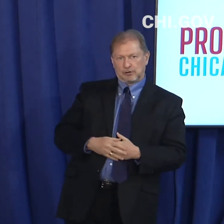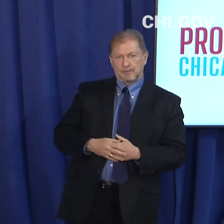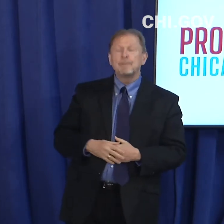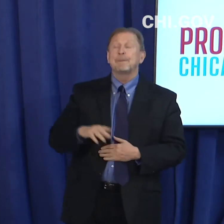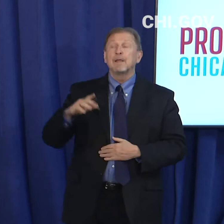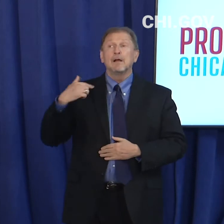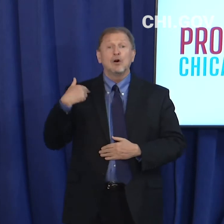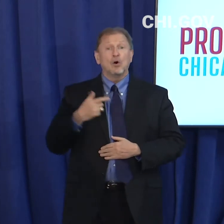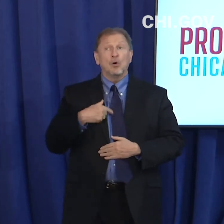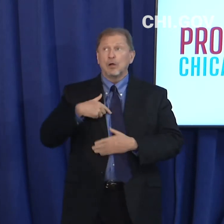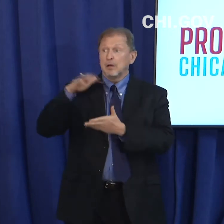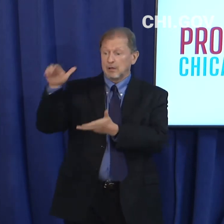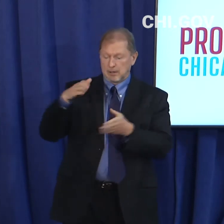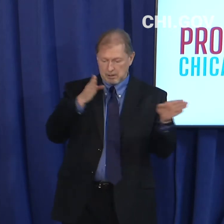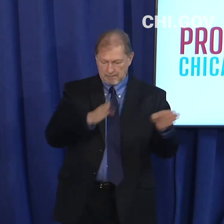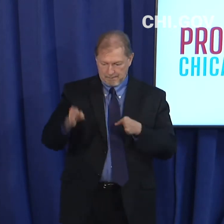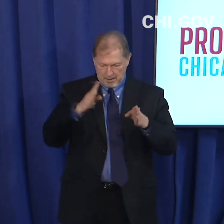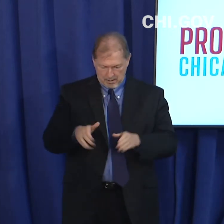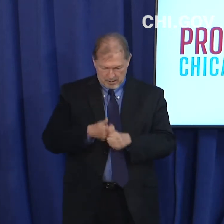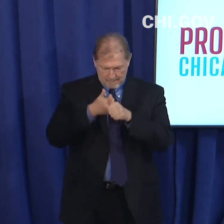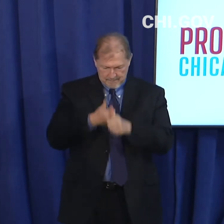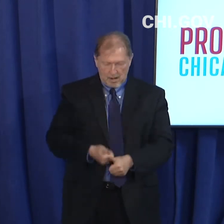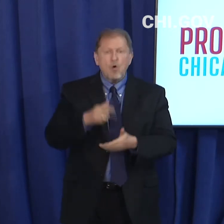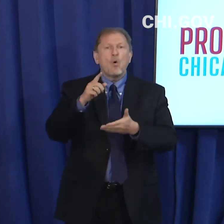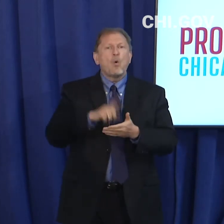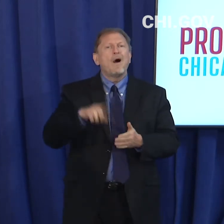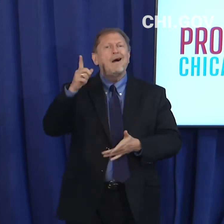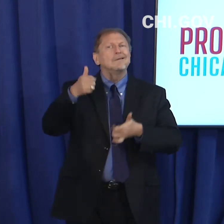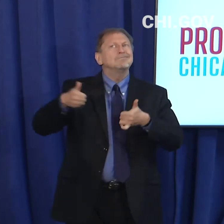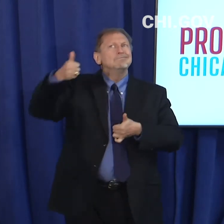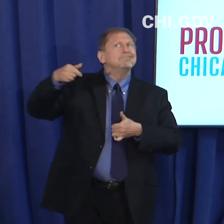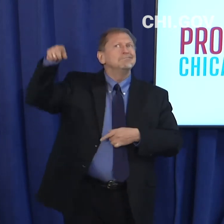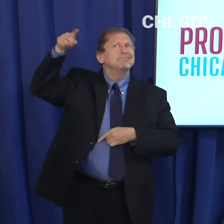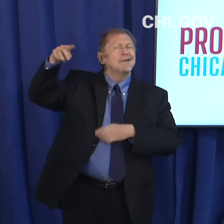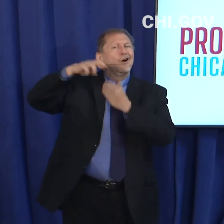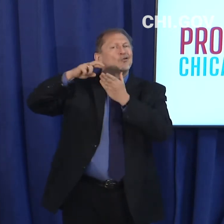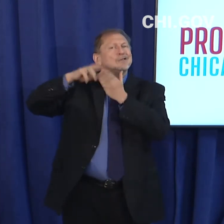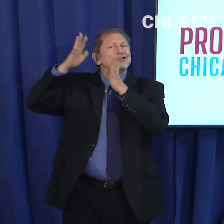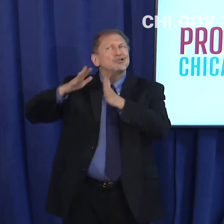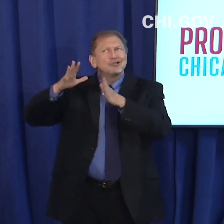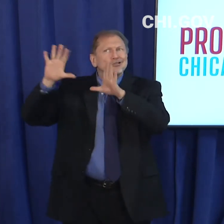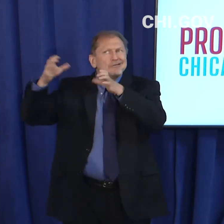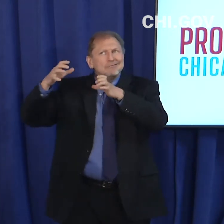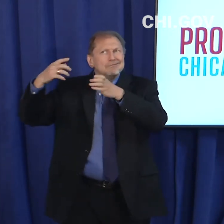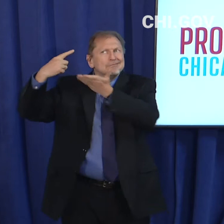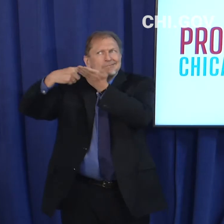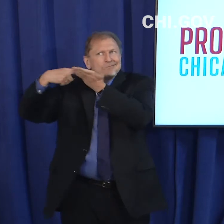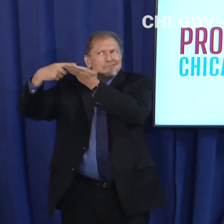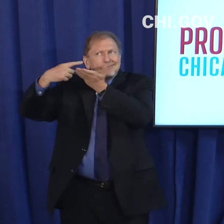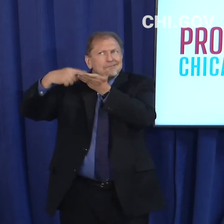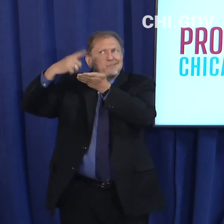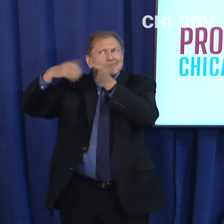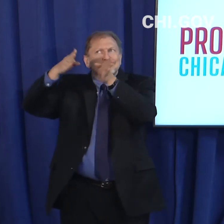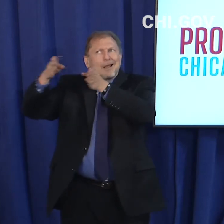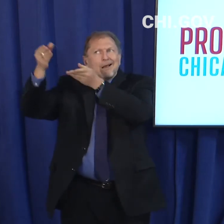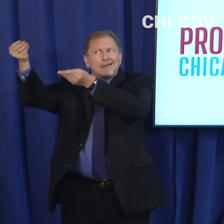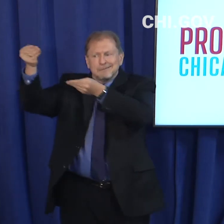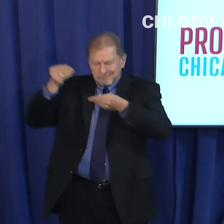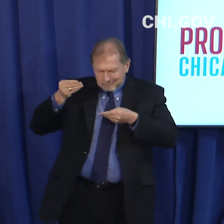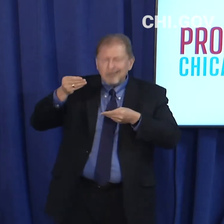outlined by the National Academies of Science, Medicine, and Engineering. And our plans will be updated to account